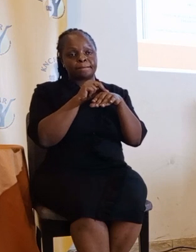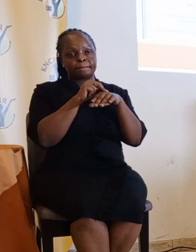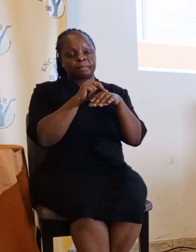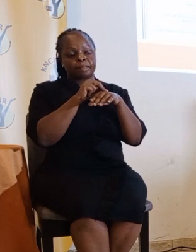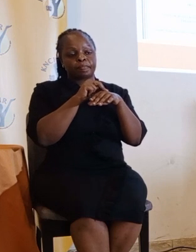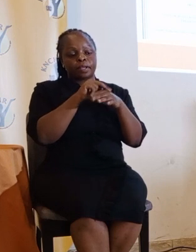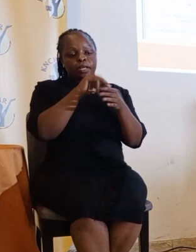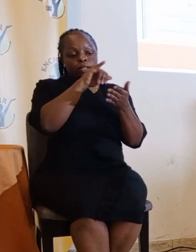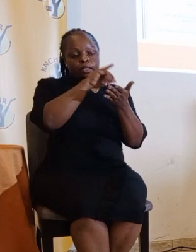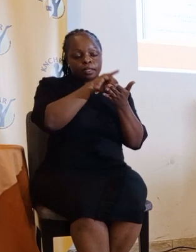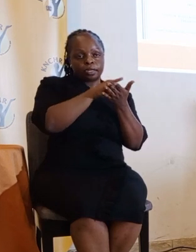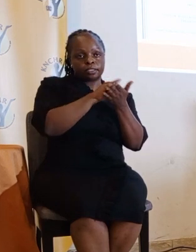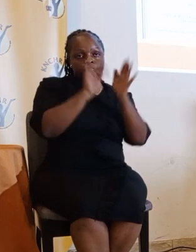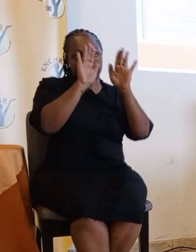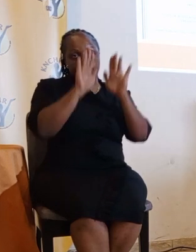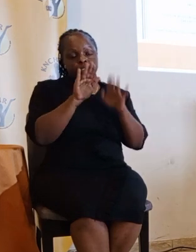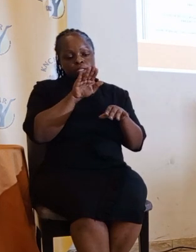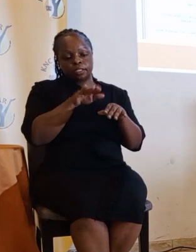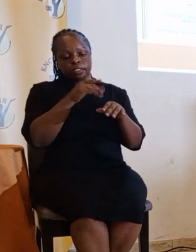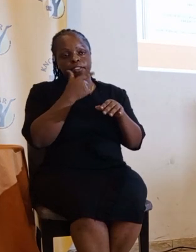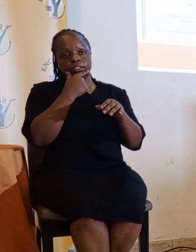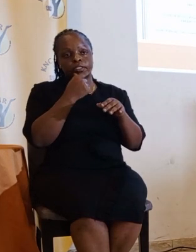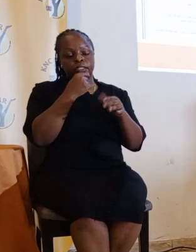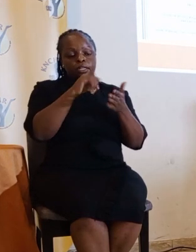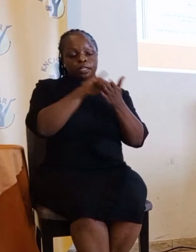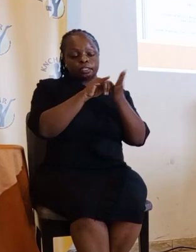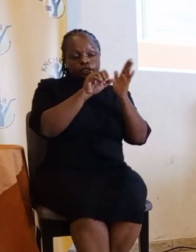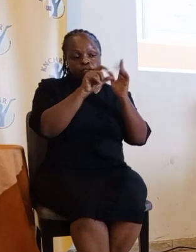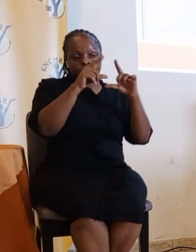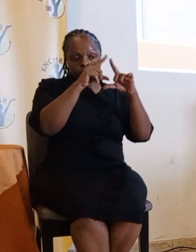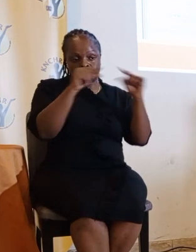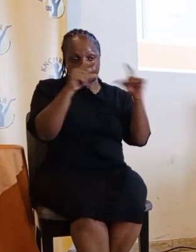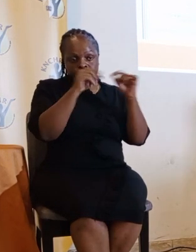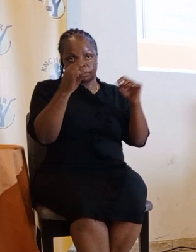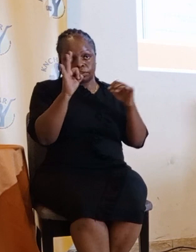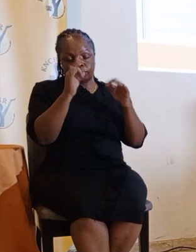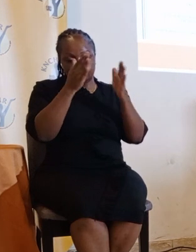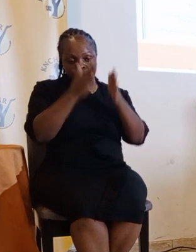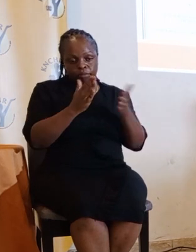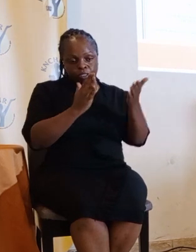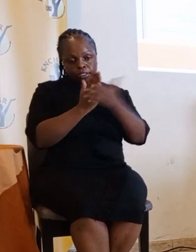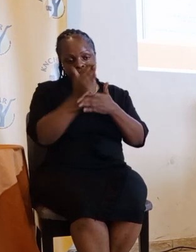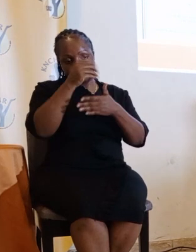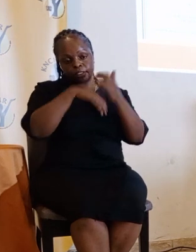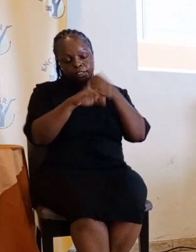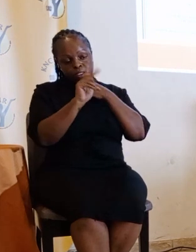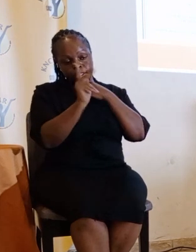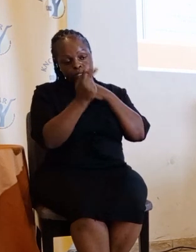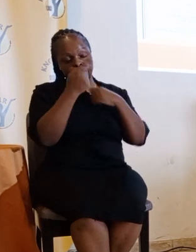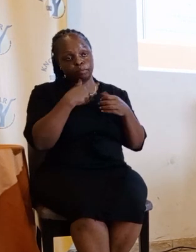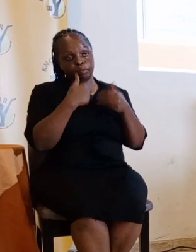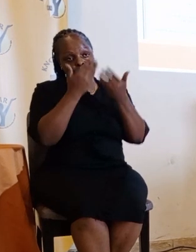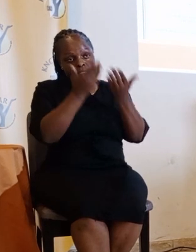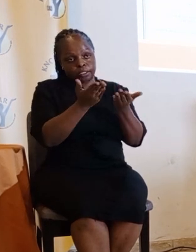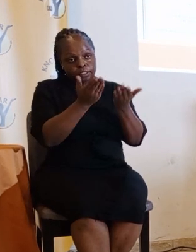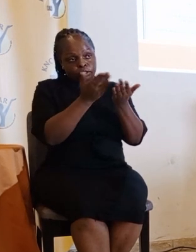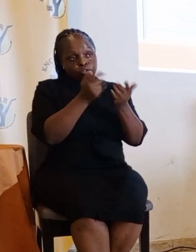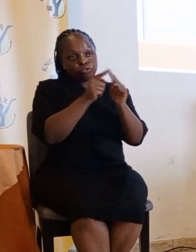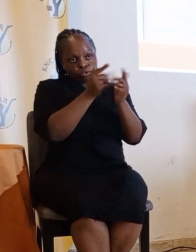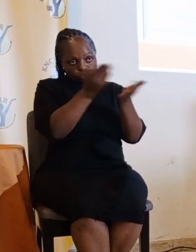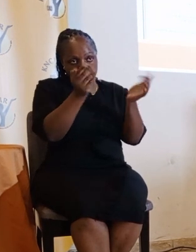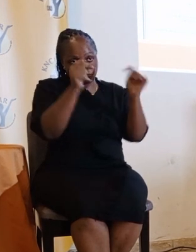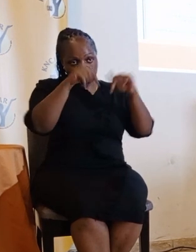That, distinguished ladies and gentlemen, is the state of human rights in our country, and I present it to you this day, and I